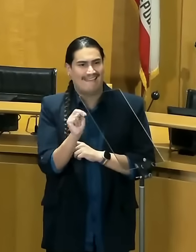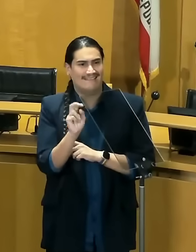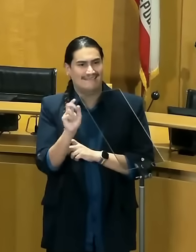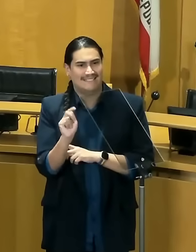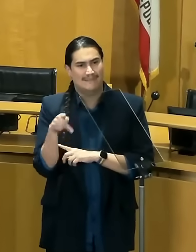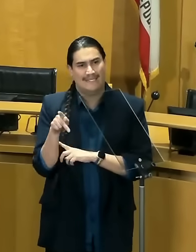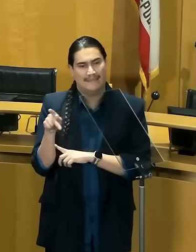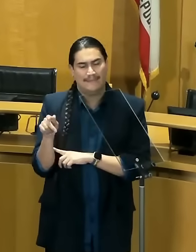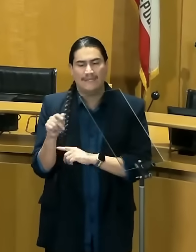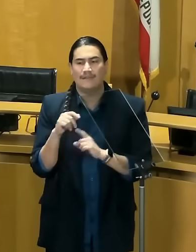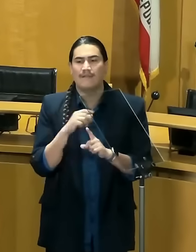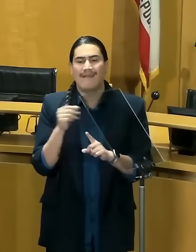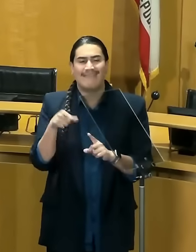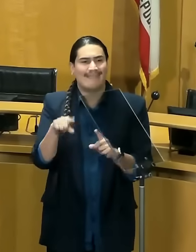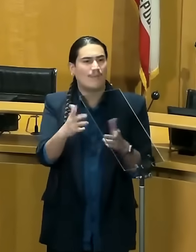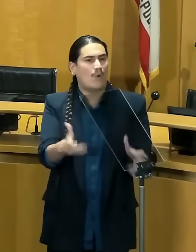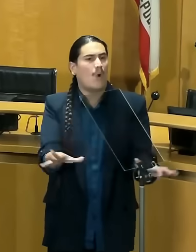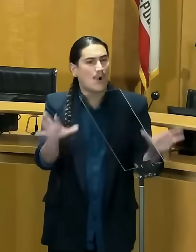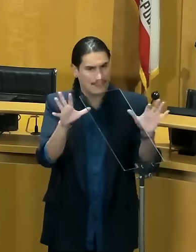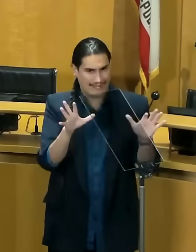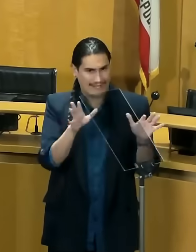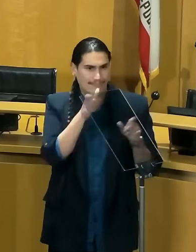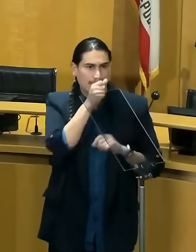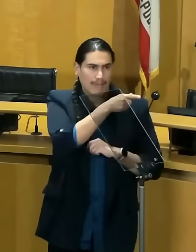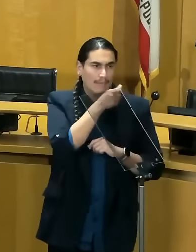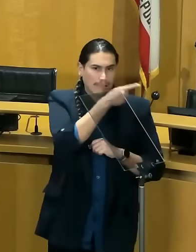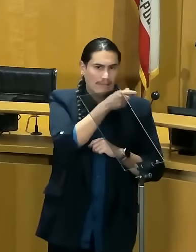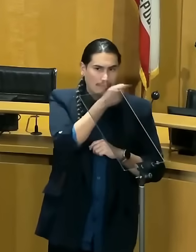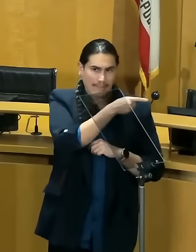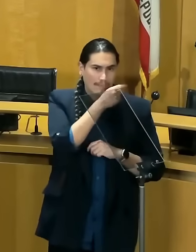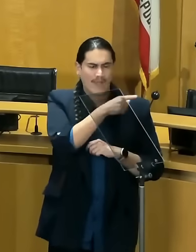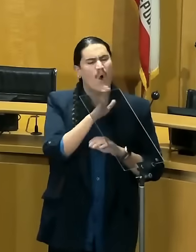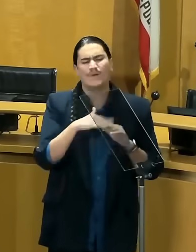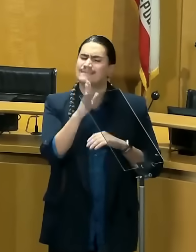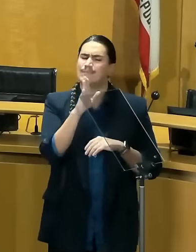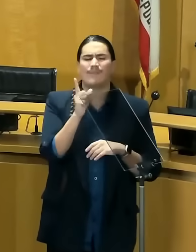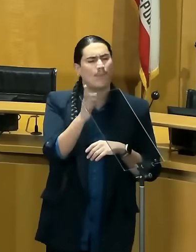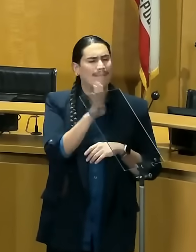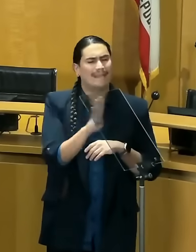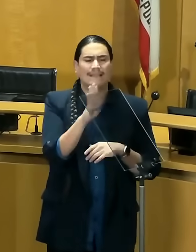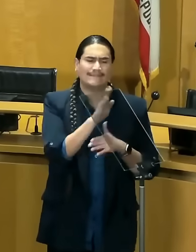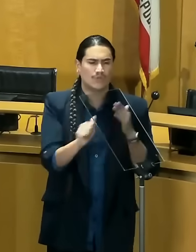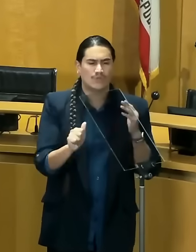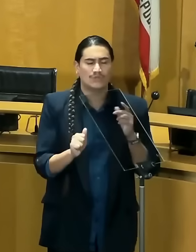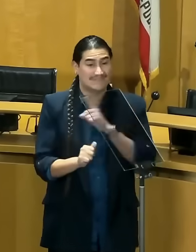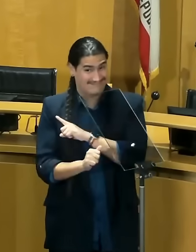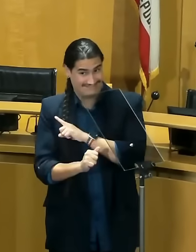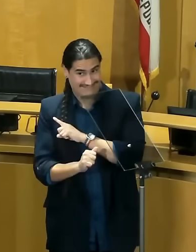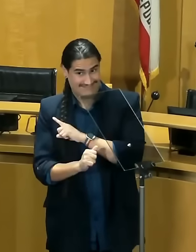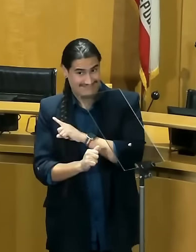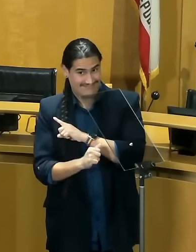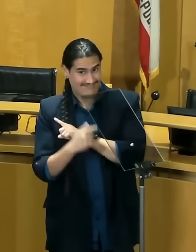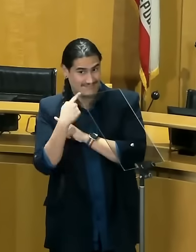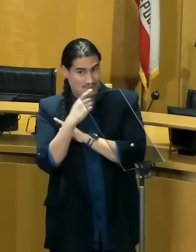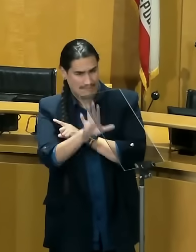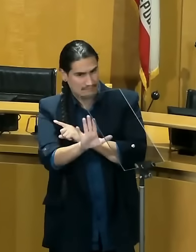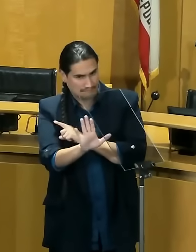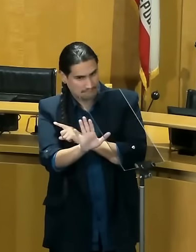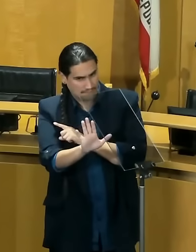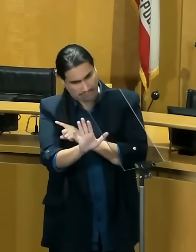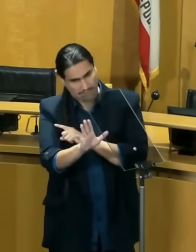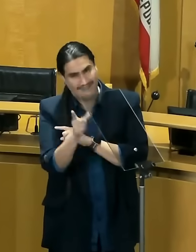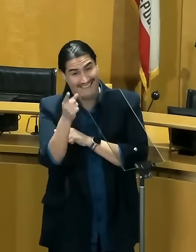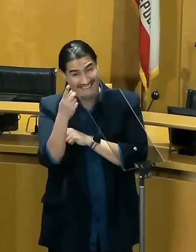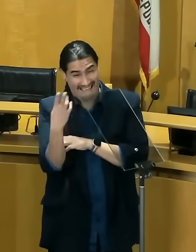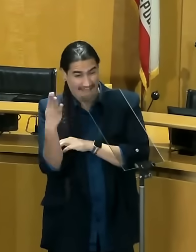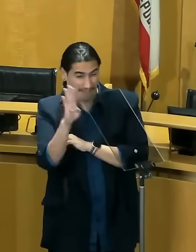AMPTP, and they were already leaking to the press, oh, it's over $1 billion. But he said, wait a minute, $500